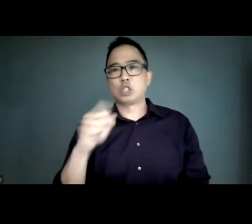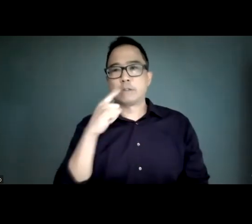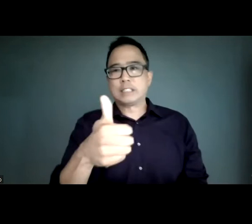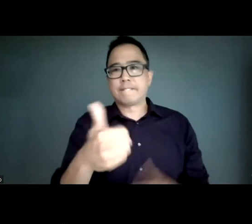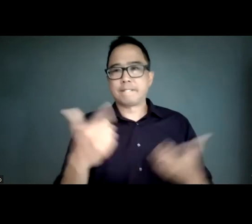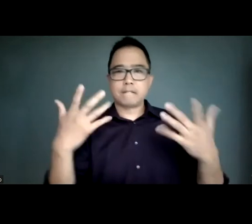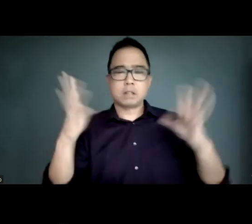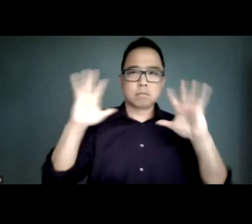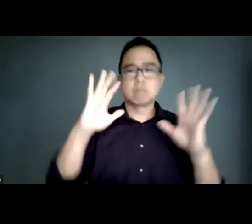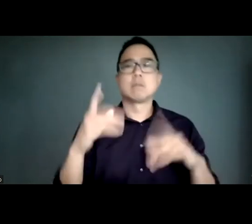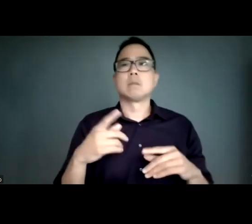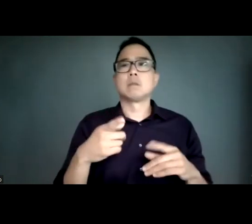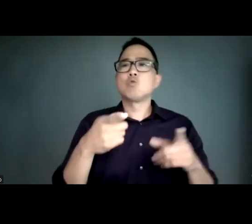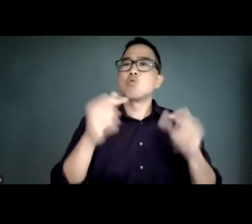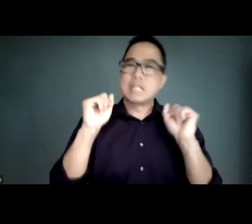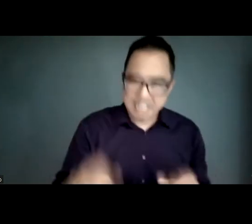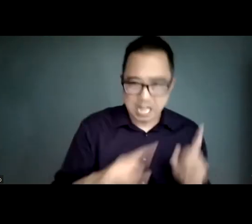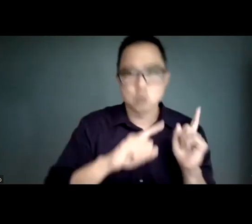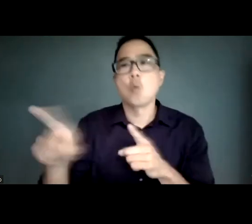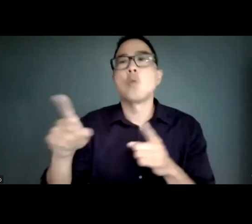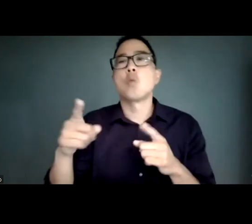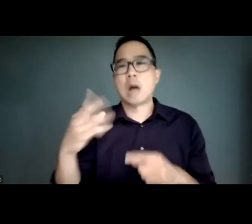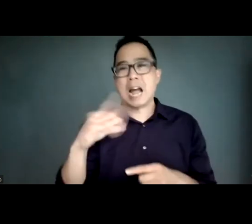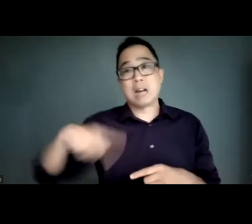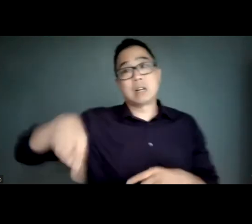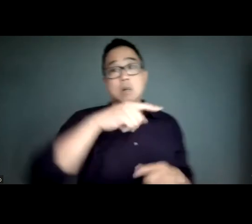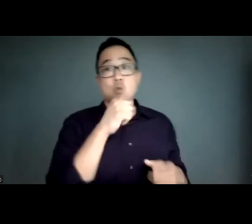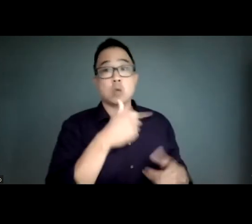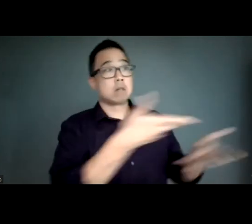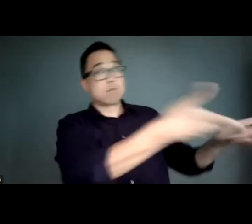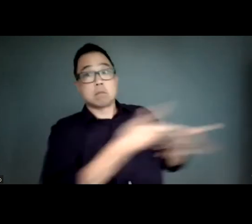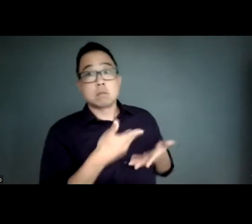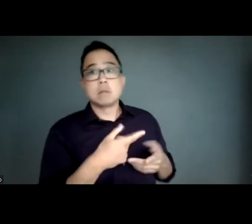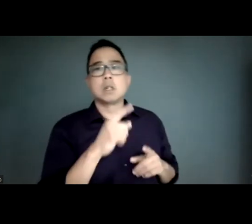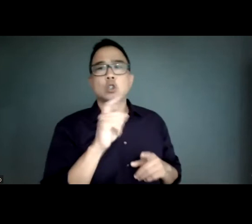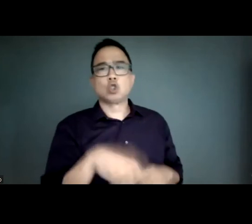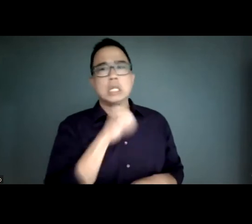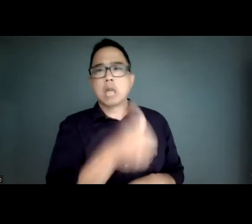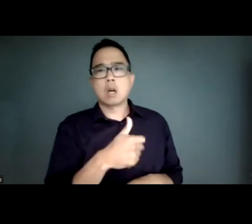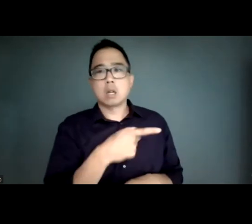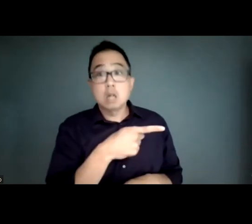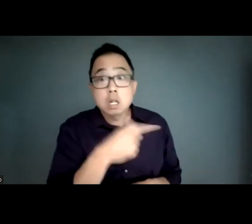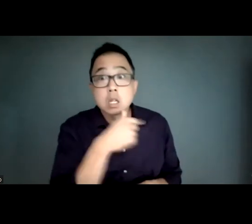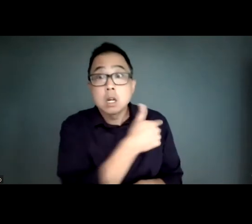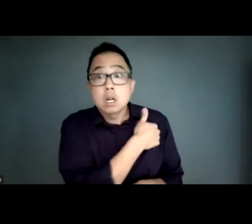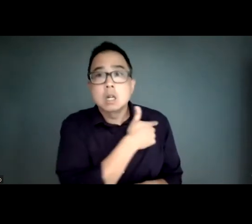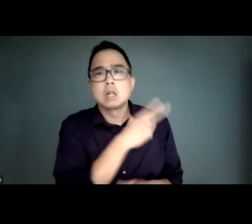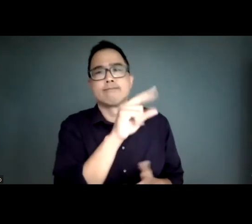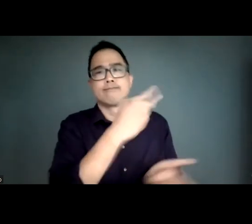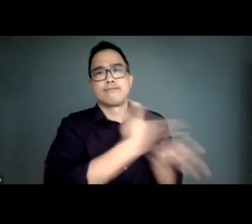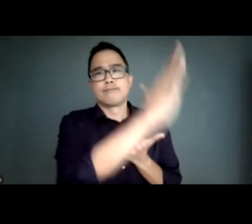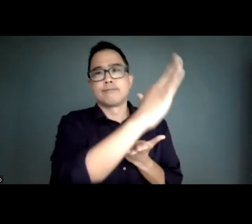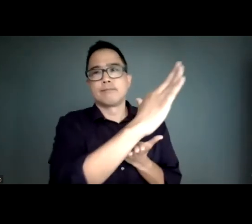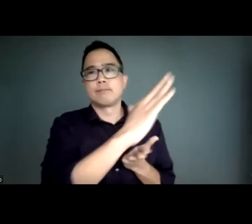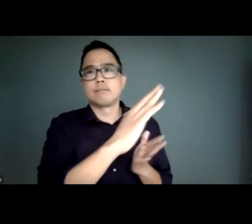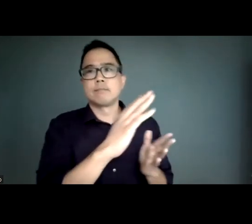to the party. You know, have these safeguards in place for yourself. You're allowed to do things, just be smart